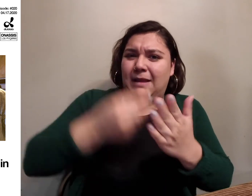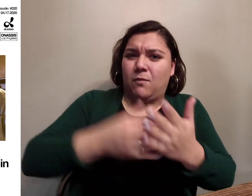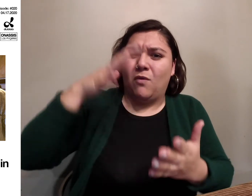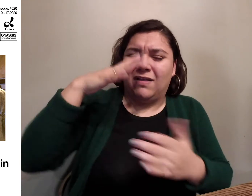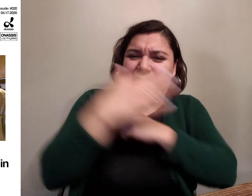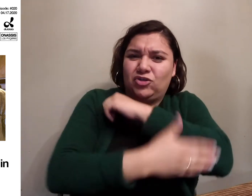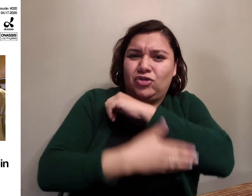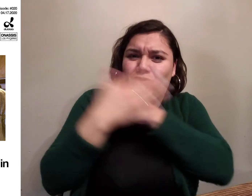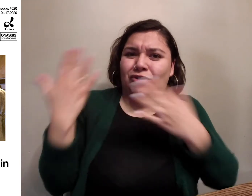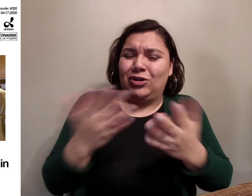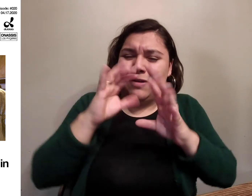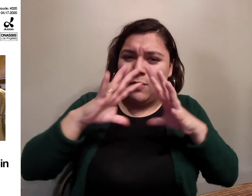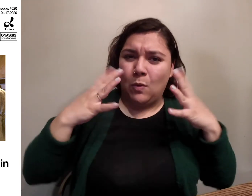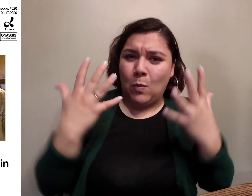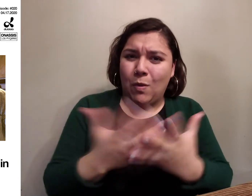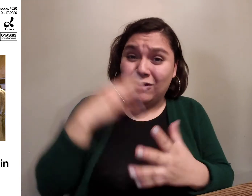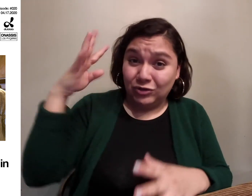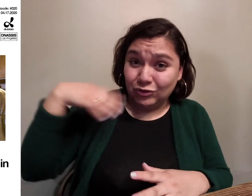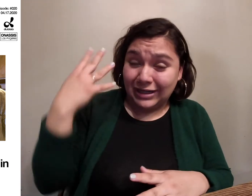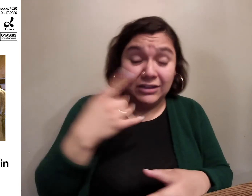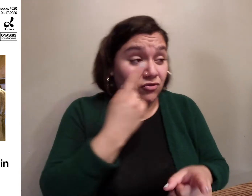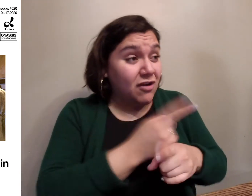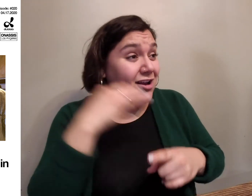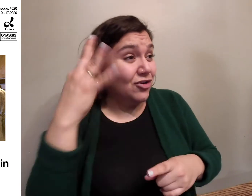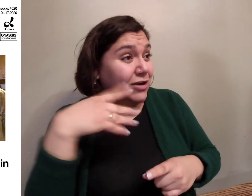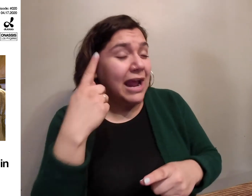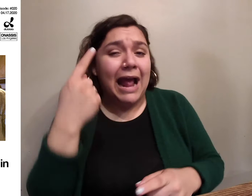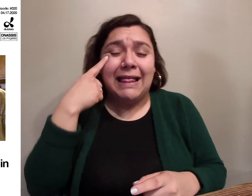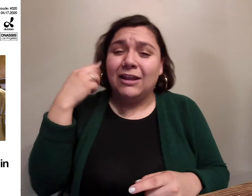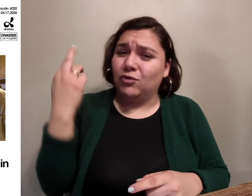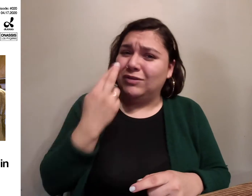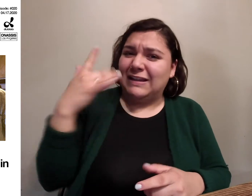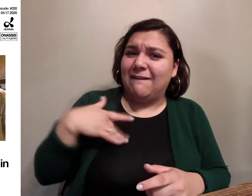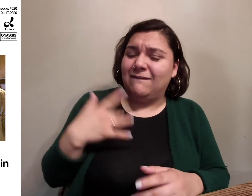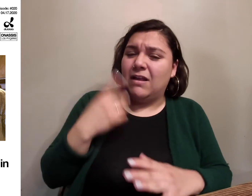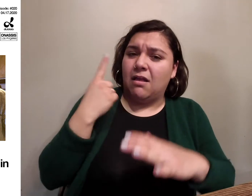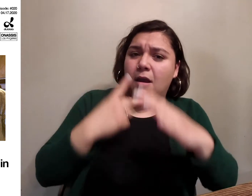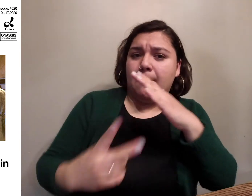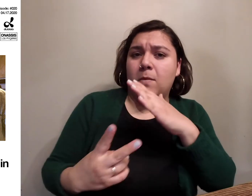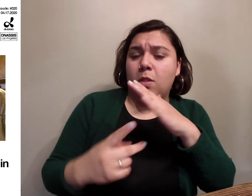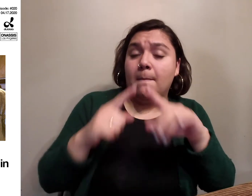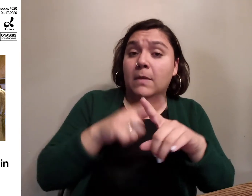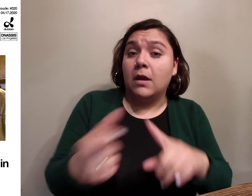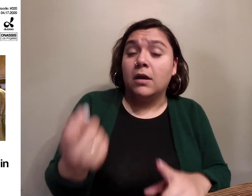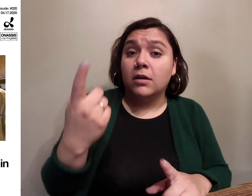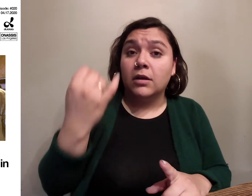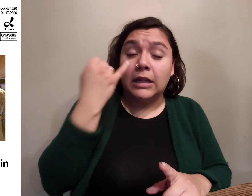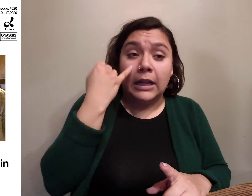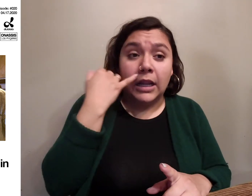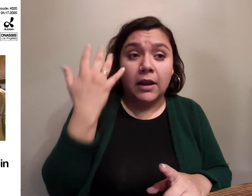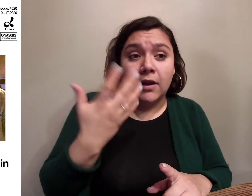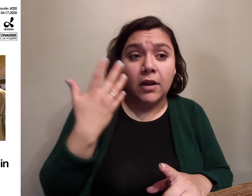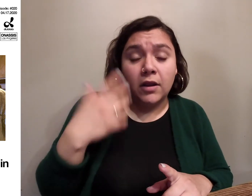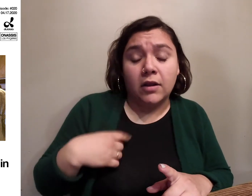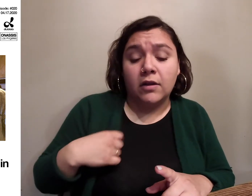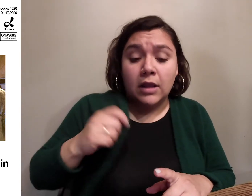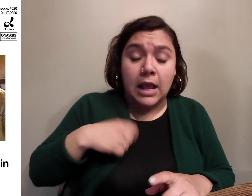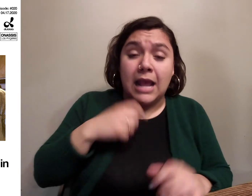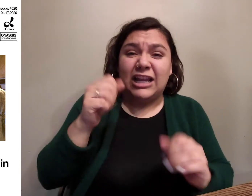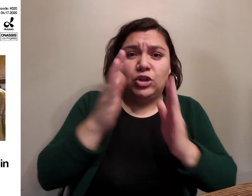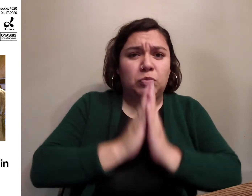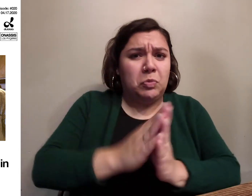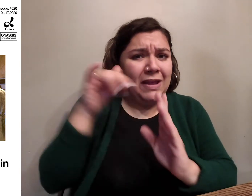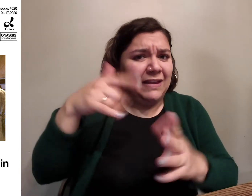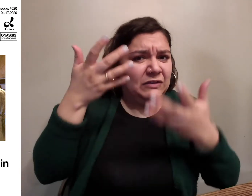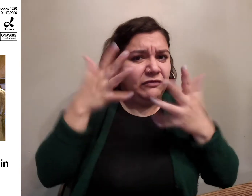And I guess that's the reason why I do feel humble, because I think, like, wow, if I could get on my knees and pray that this could end, I mean, you